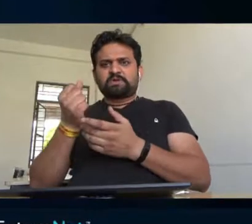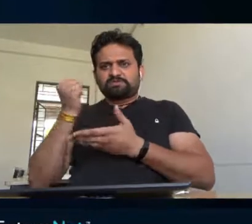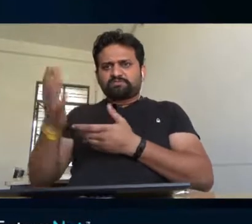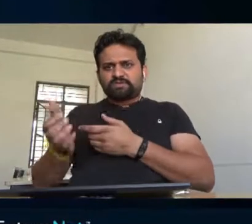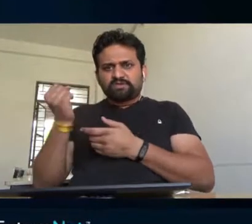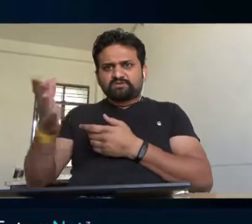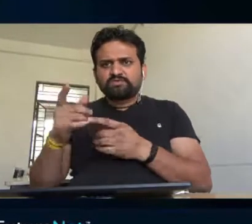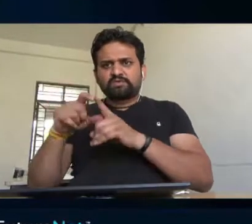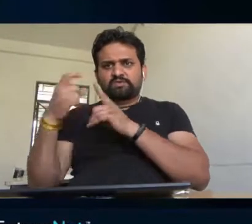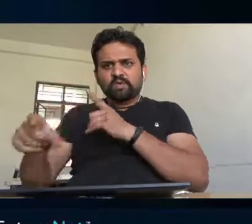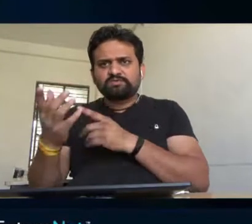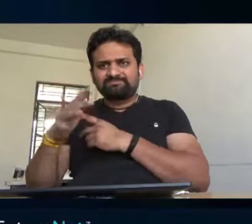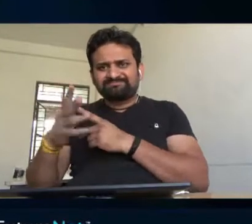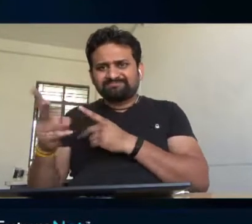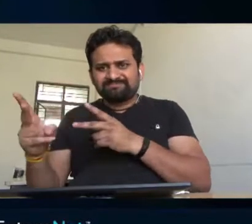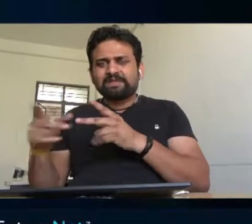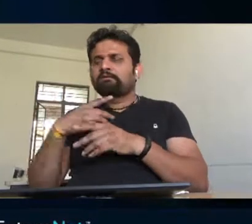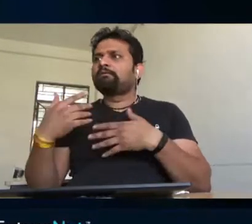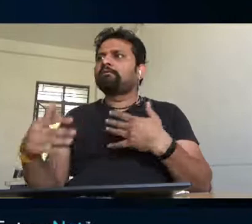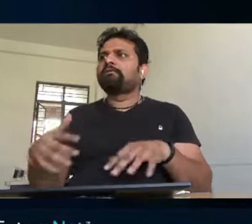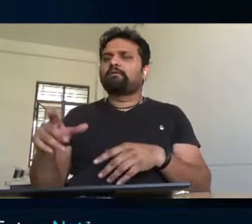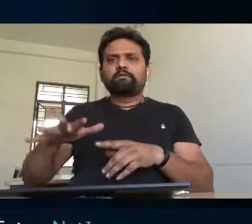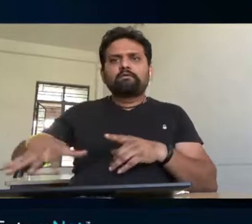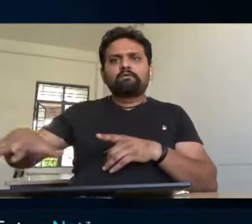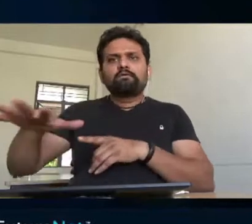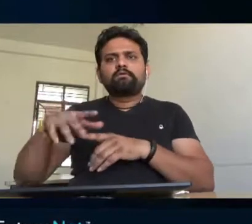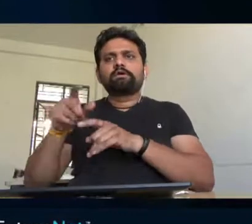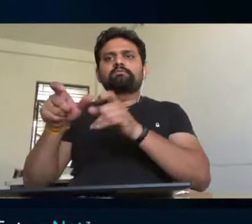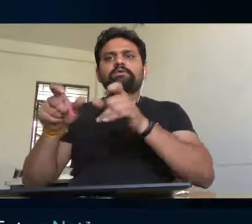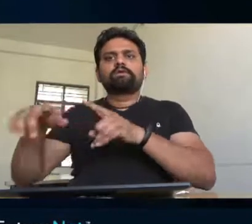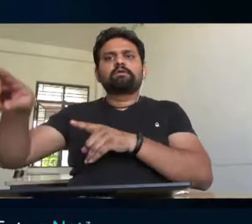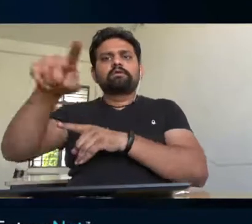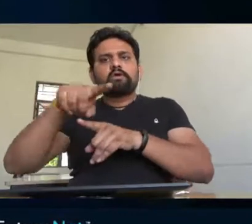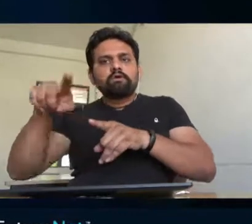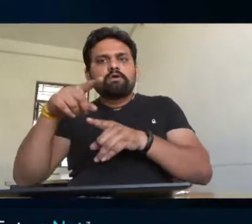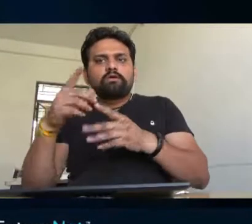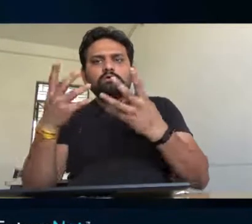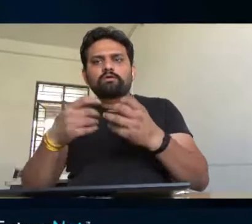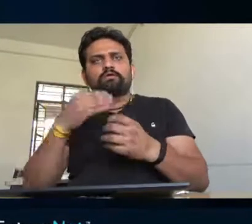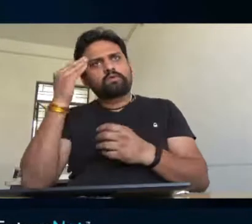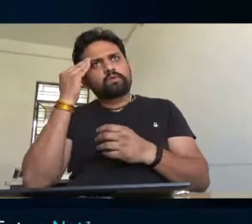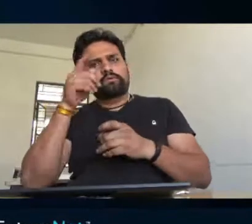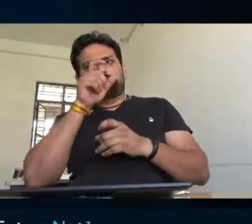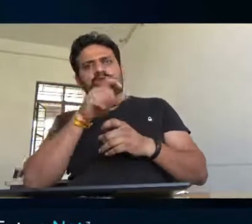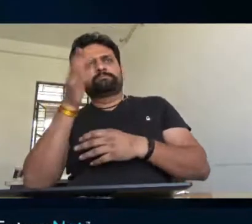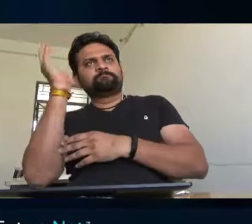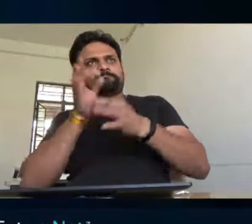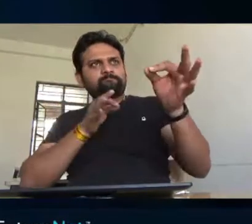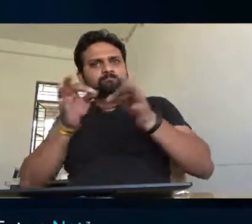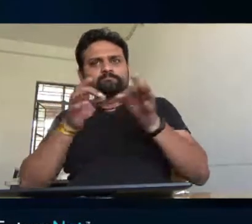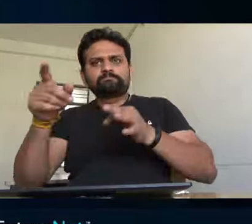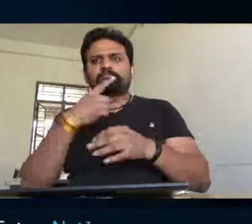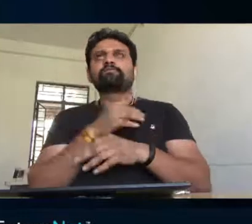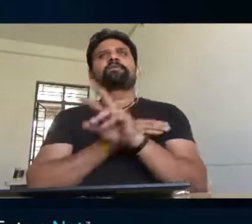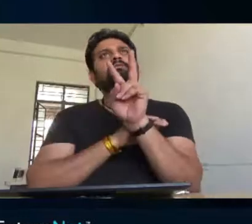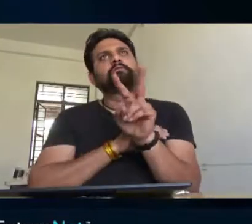this company, this combination, online work, offline work, these cafes, restaurants, leasing,